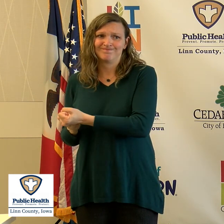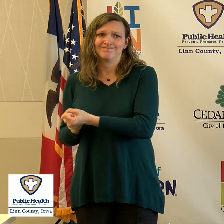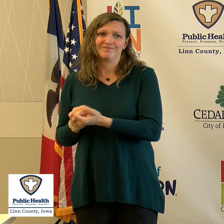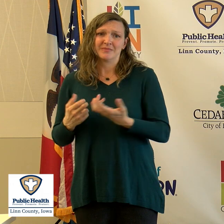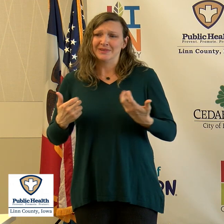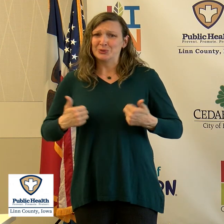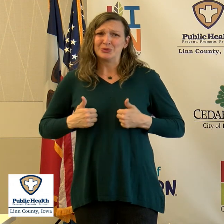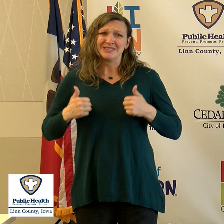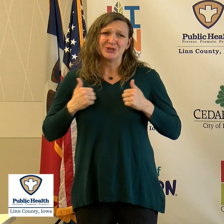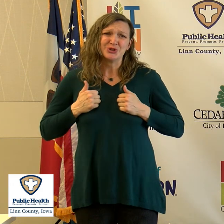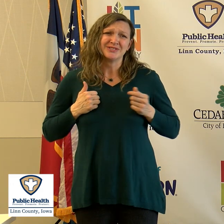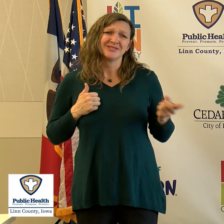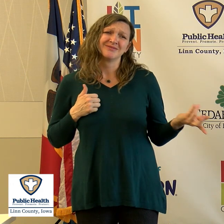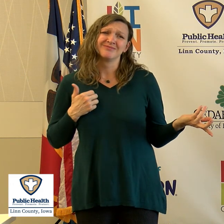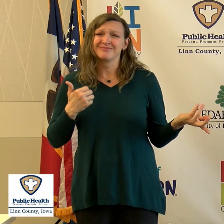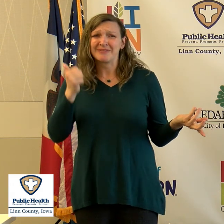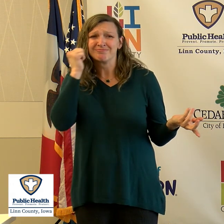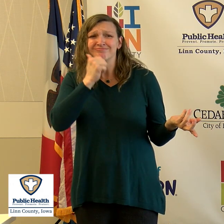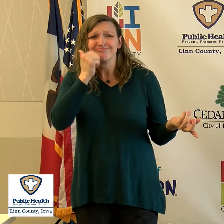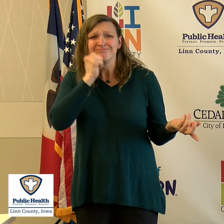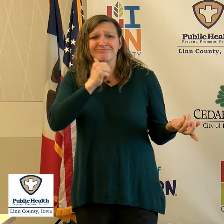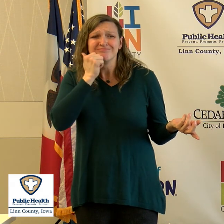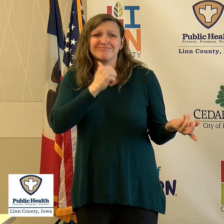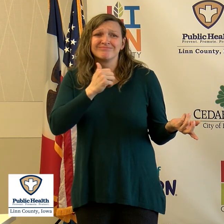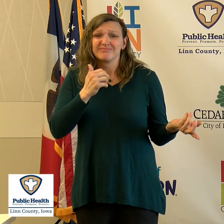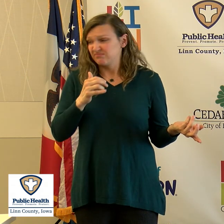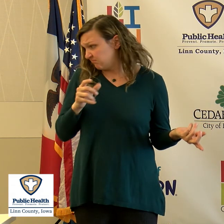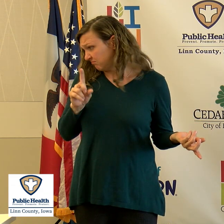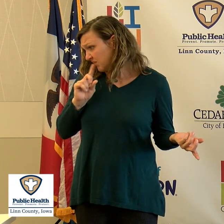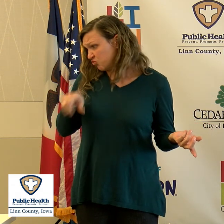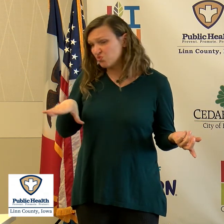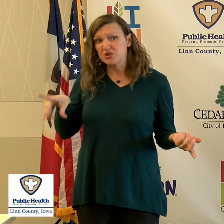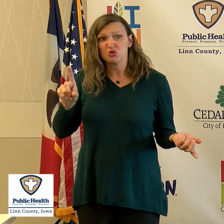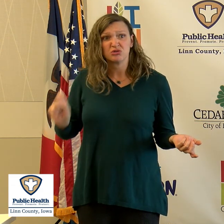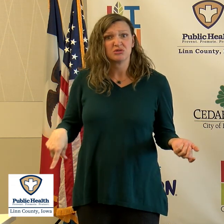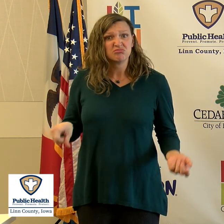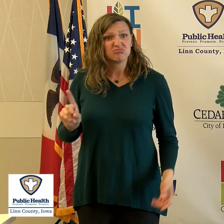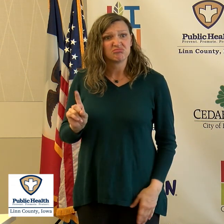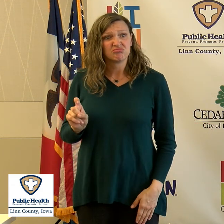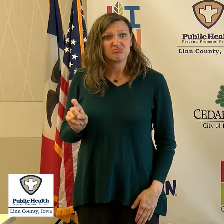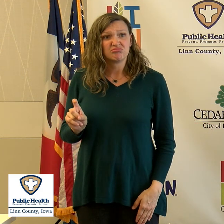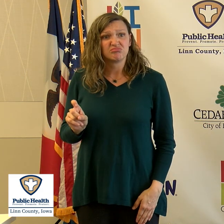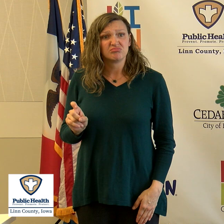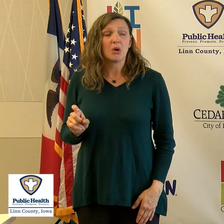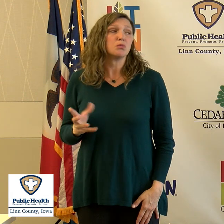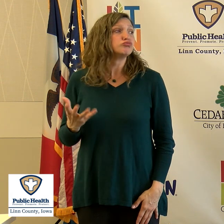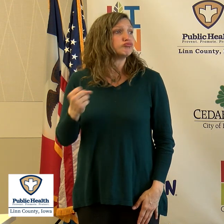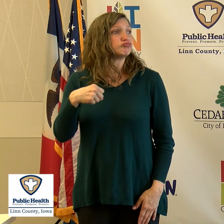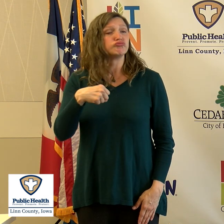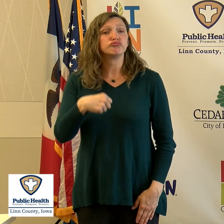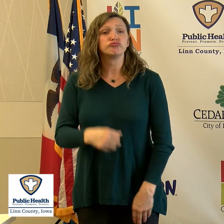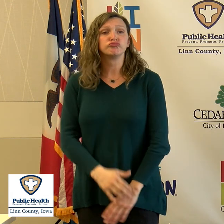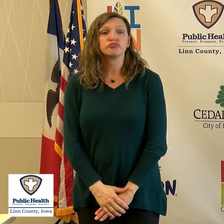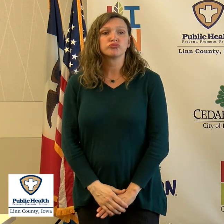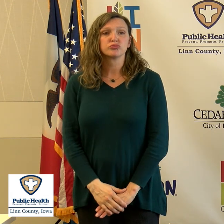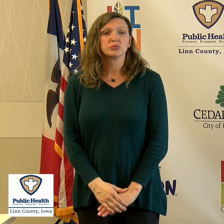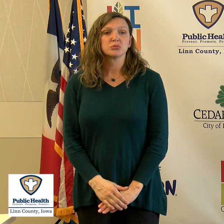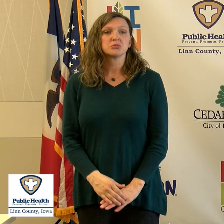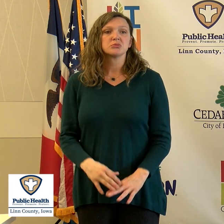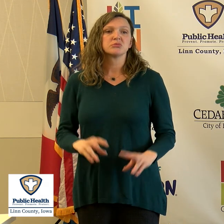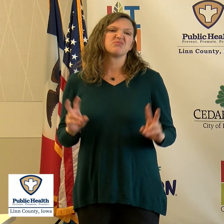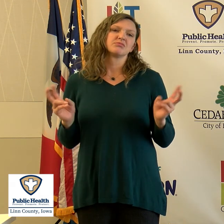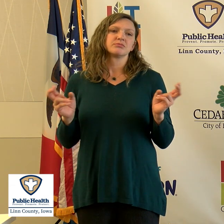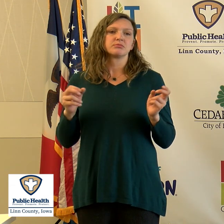doing on a daily basis. Does that help to answer your question, Michaela? Yeah, it does. So it's not necessarily a situation where you